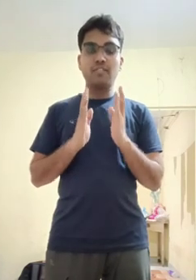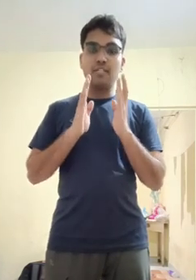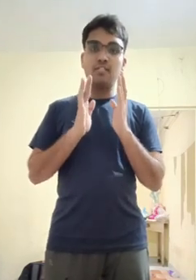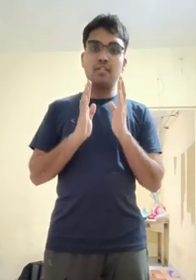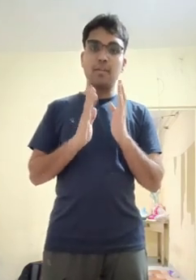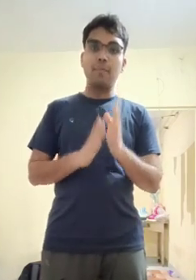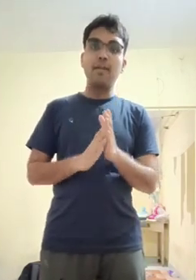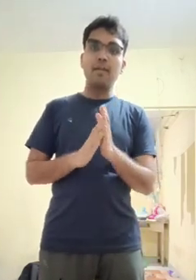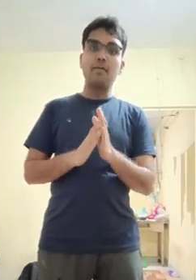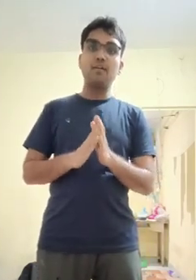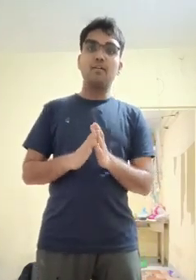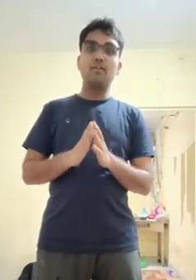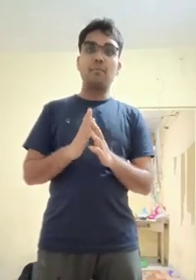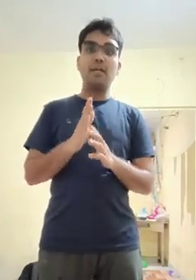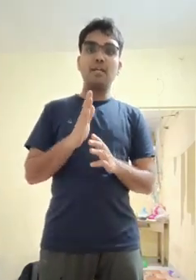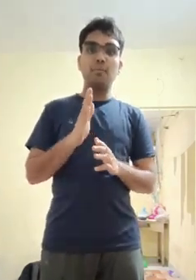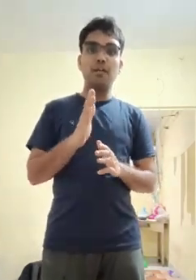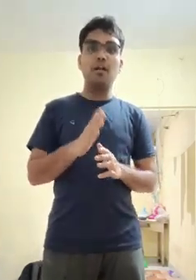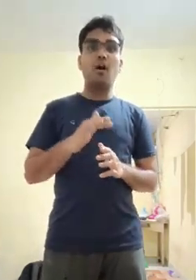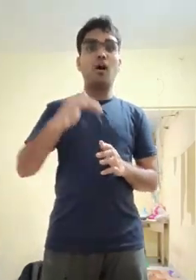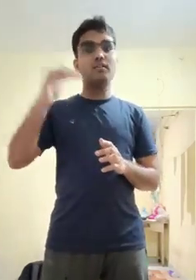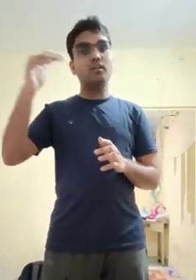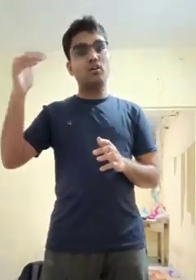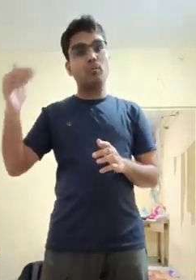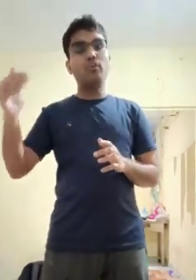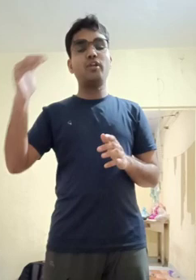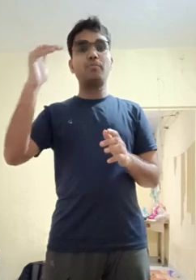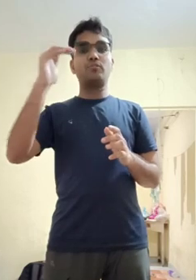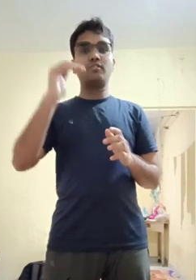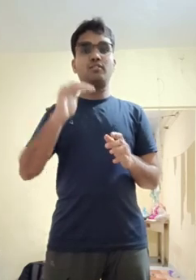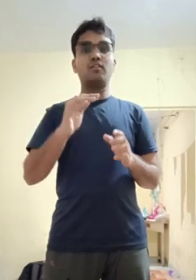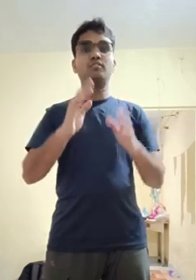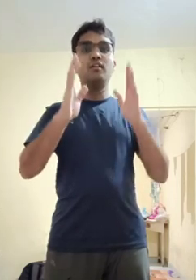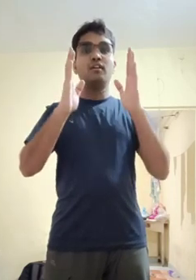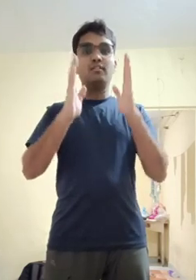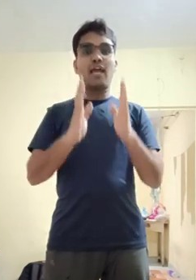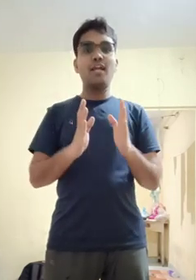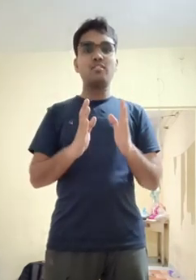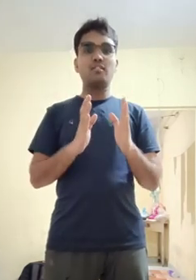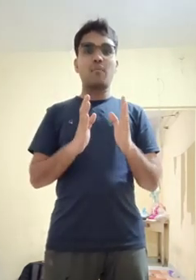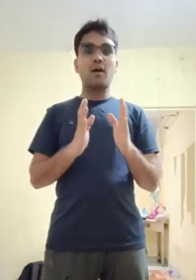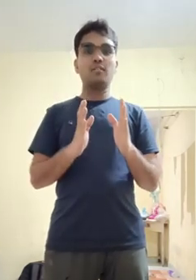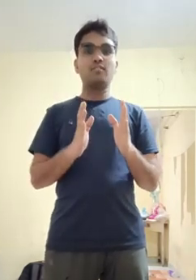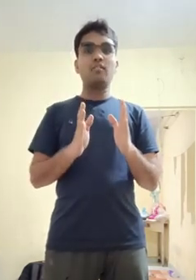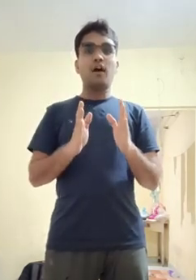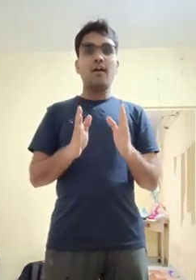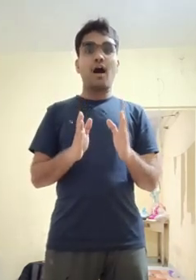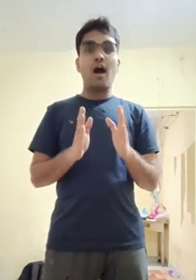is dependable on the computer processors, that commands